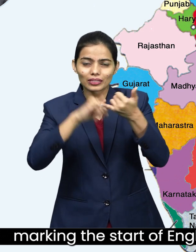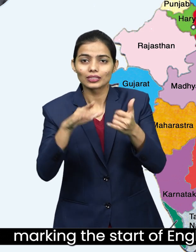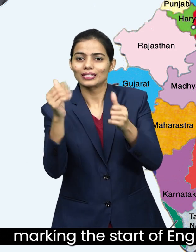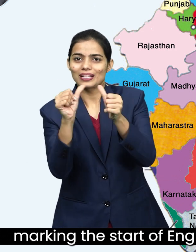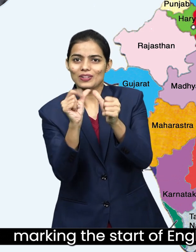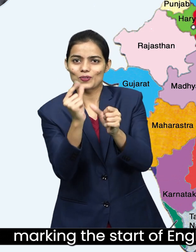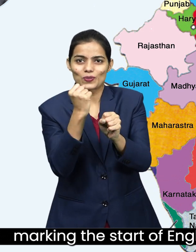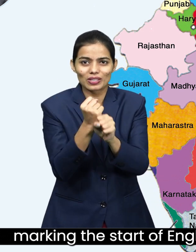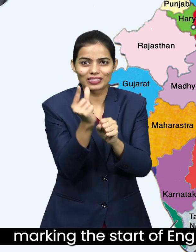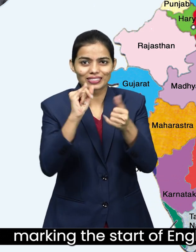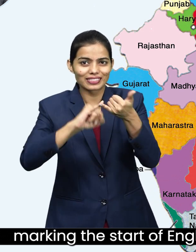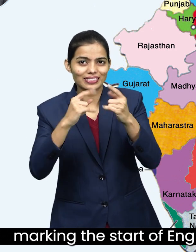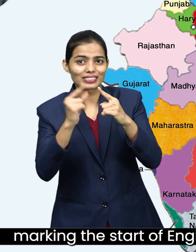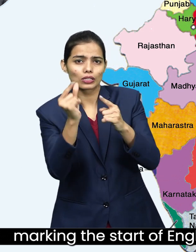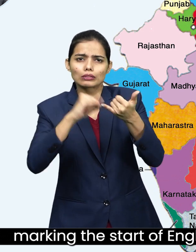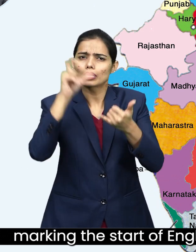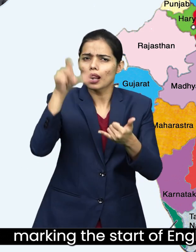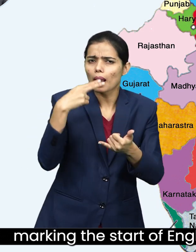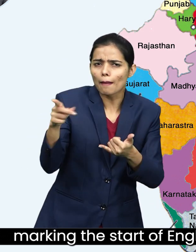newspaper circulation in India.